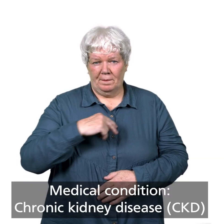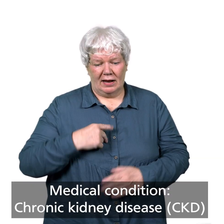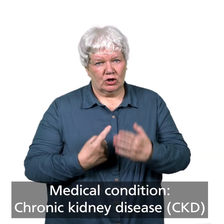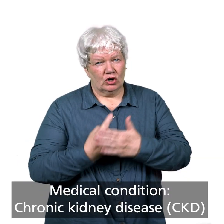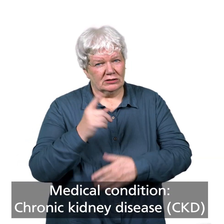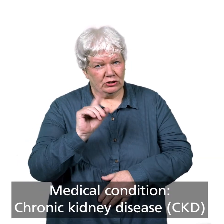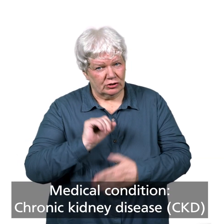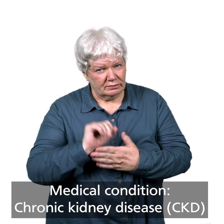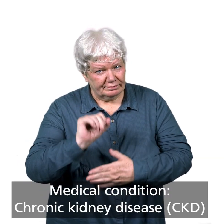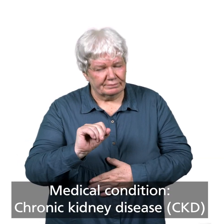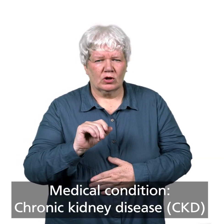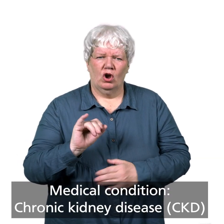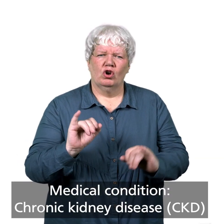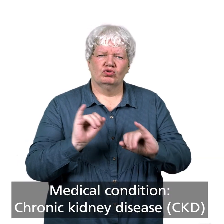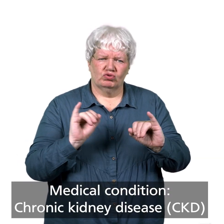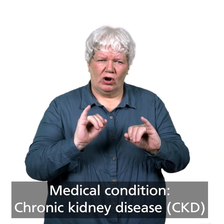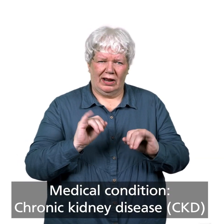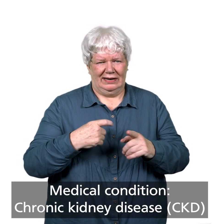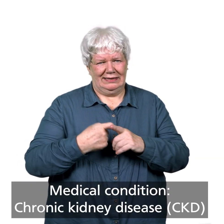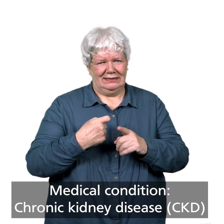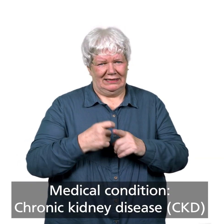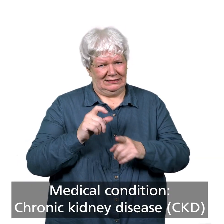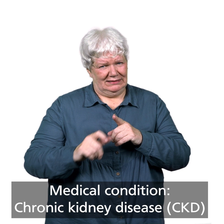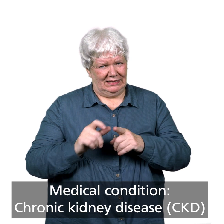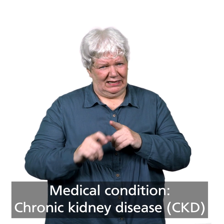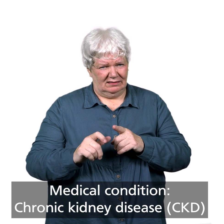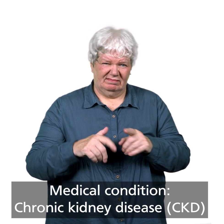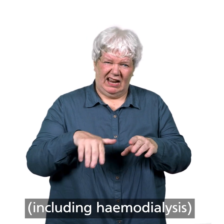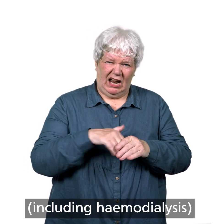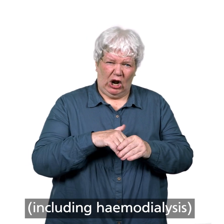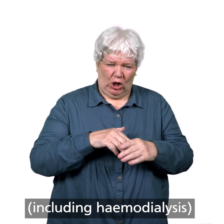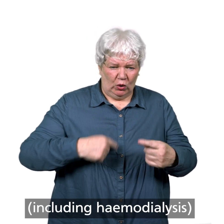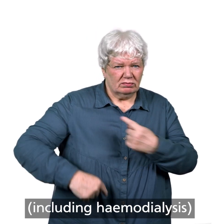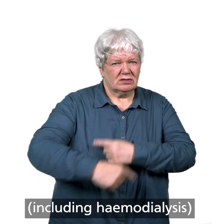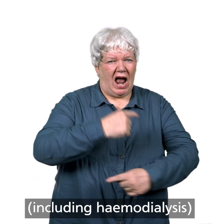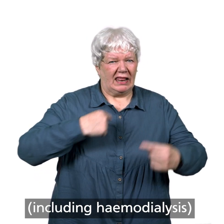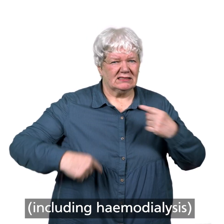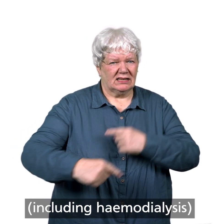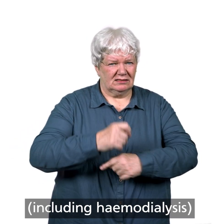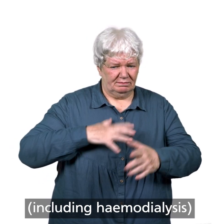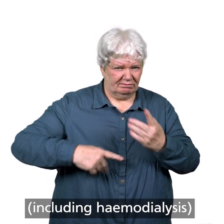Medical condition: chronic kidney disease, CKD, including hemodialysis.